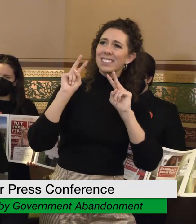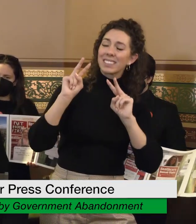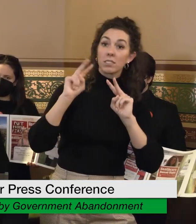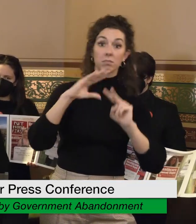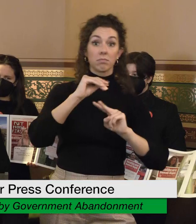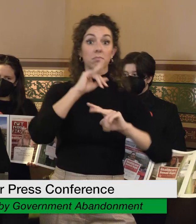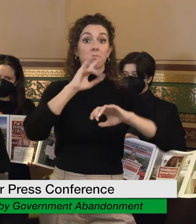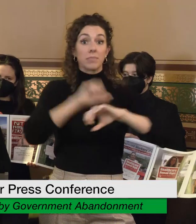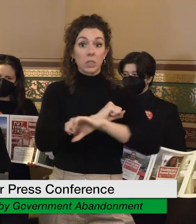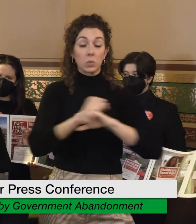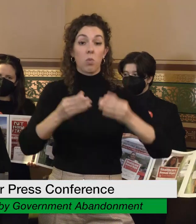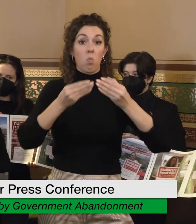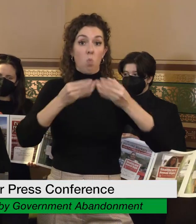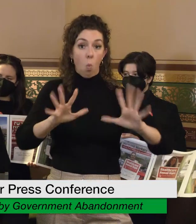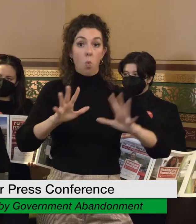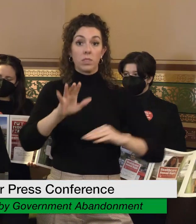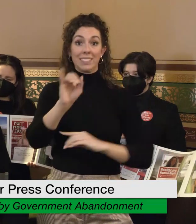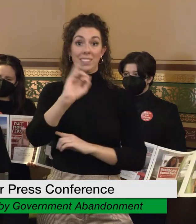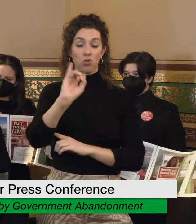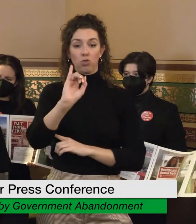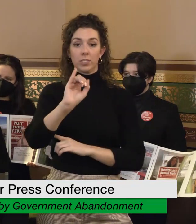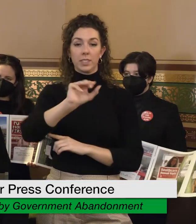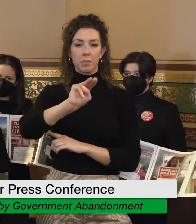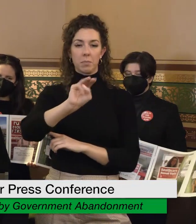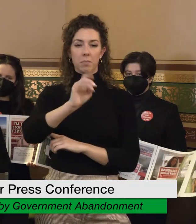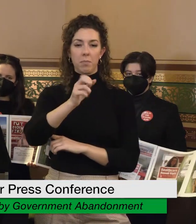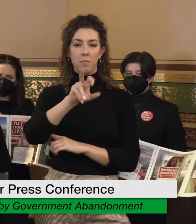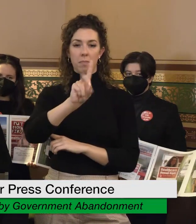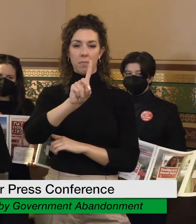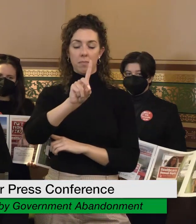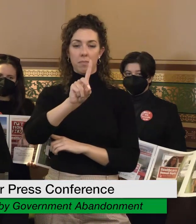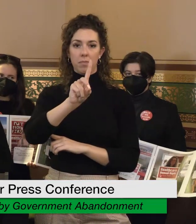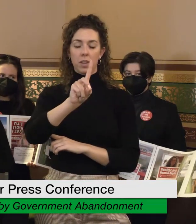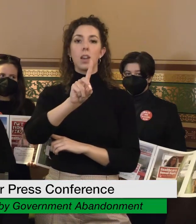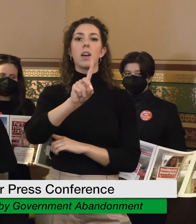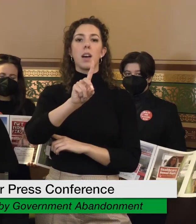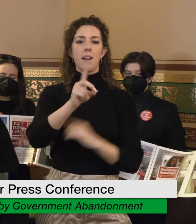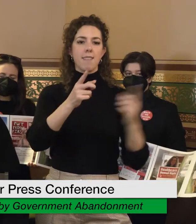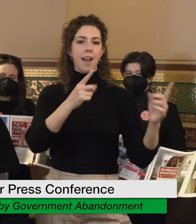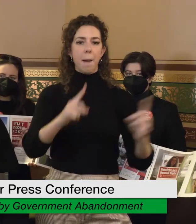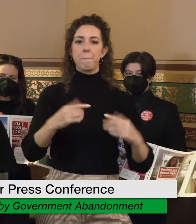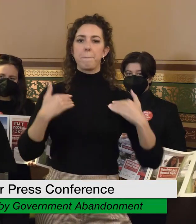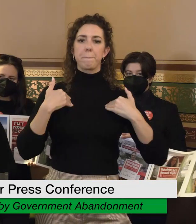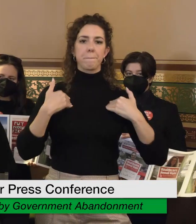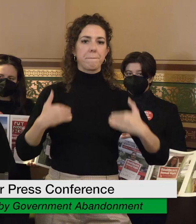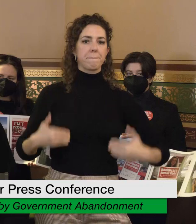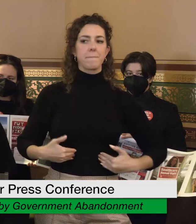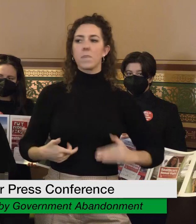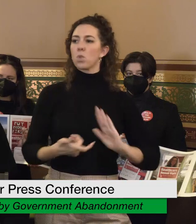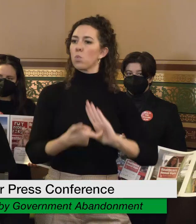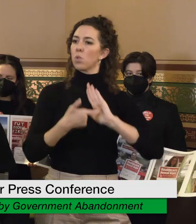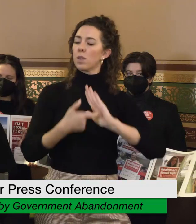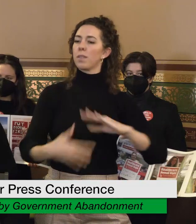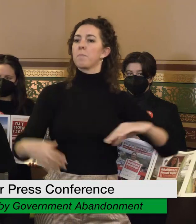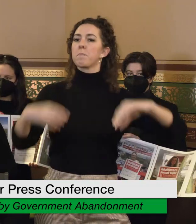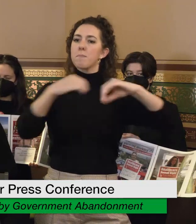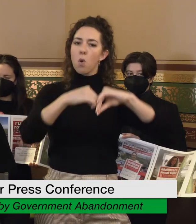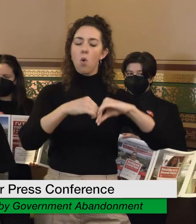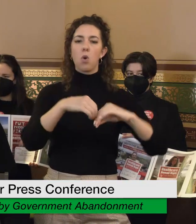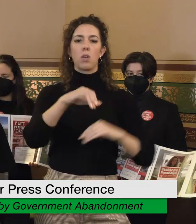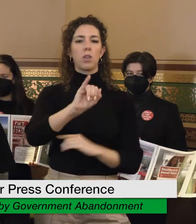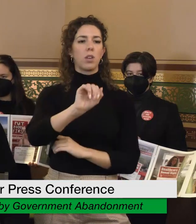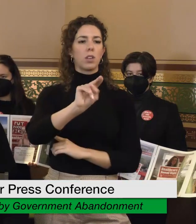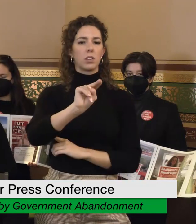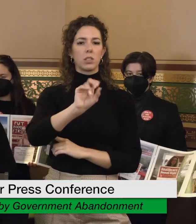my Medicaid coverage since the spring of 2023, my body is requiring higher doses of insulin